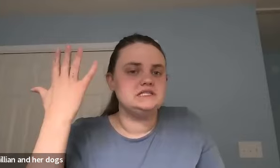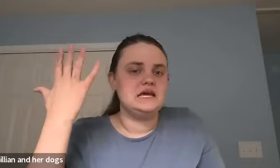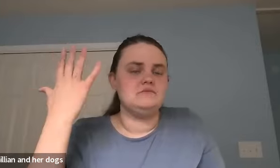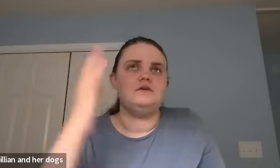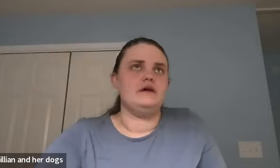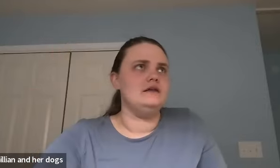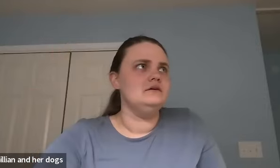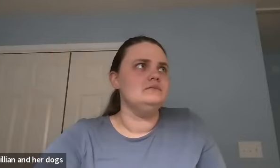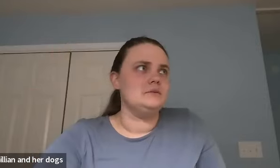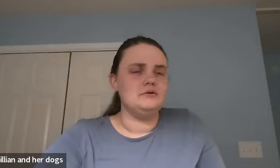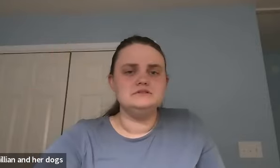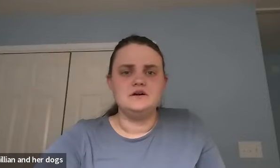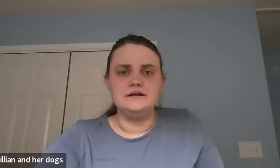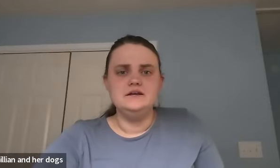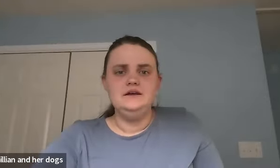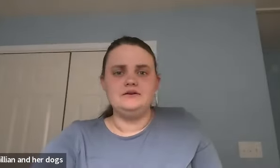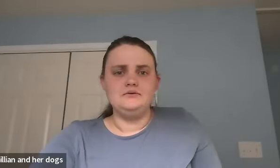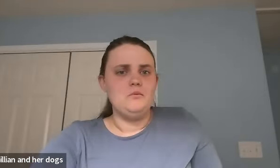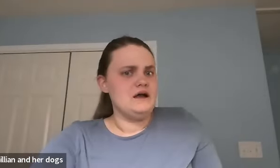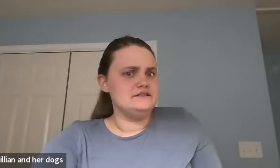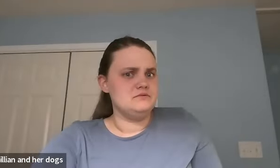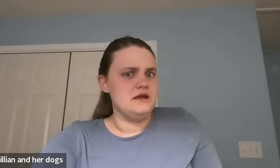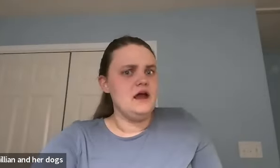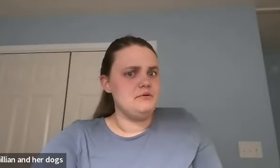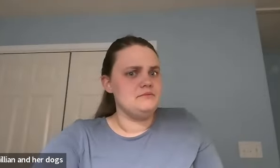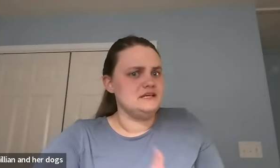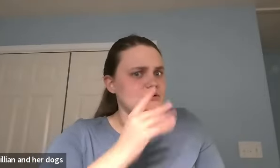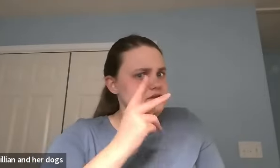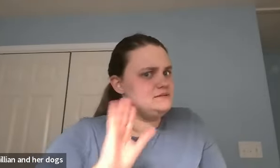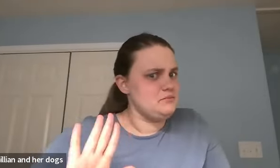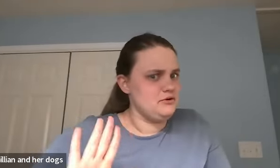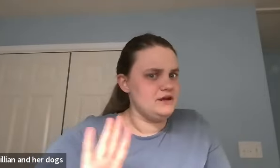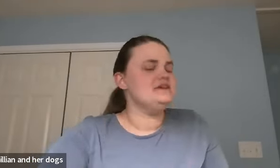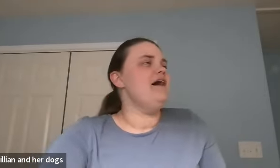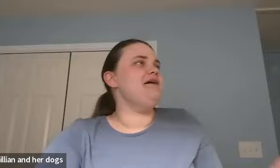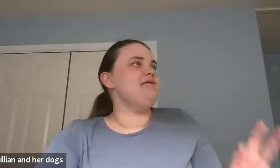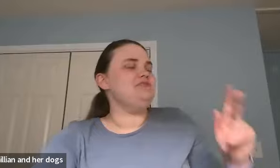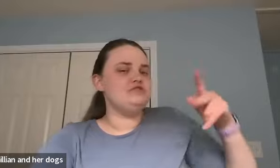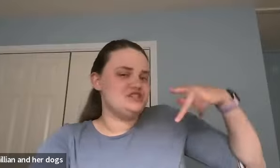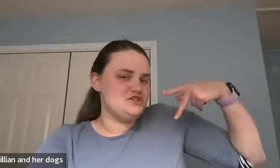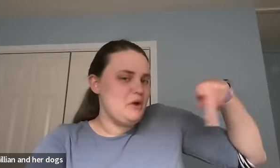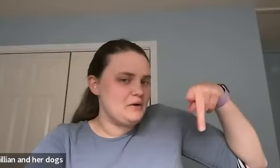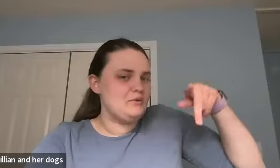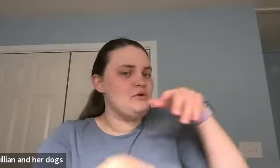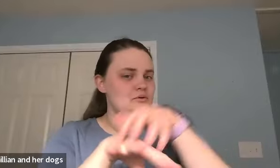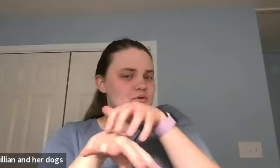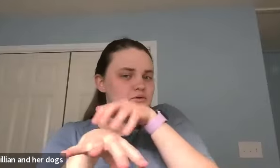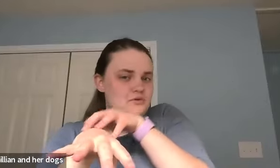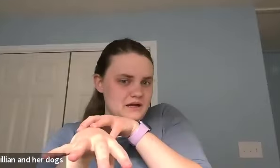say, not red, purple. Sorry. I don't know why I said red. I promise I only see purple grapes. You would just do purple